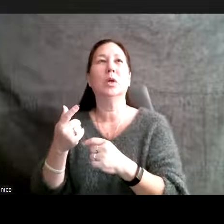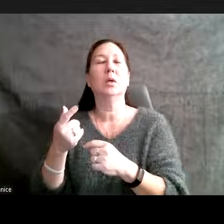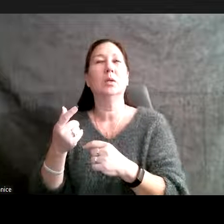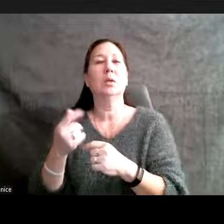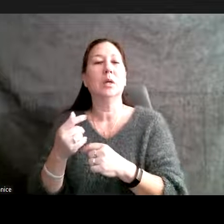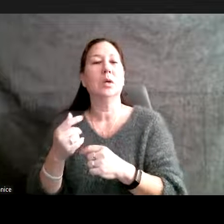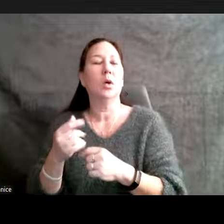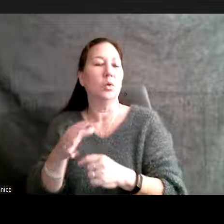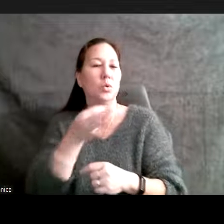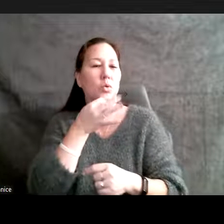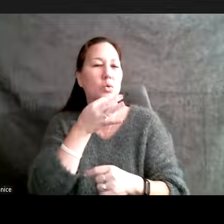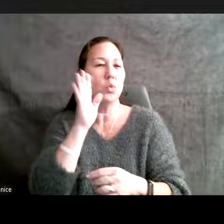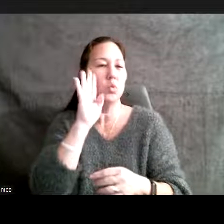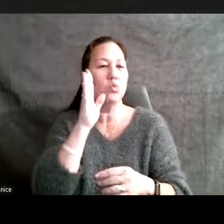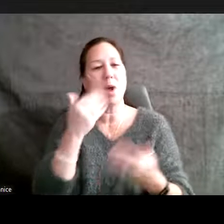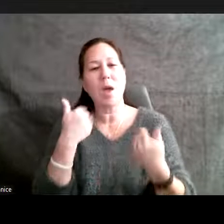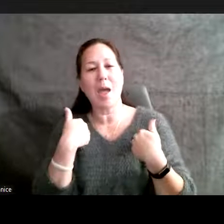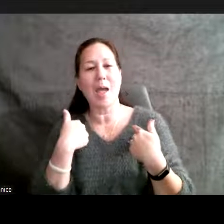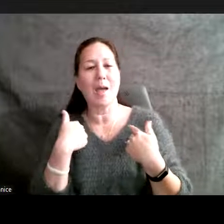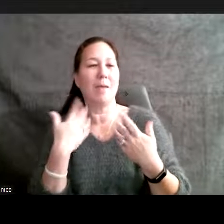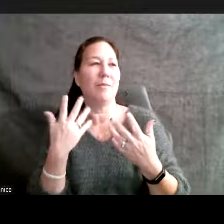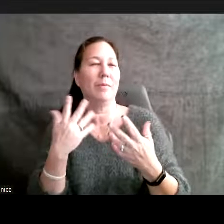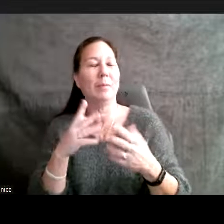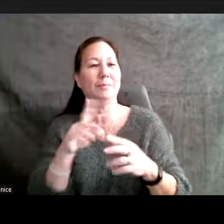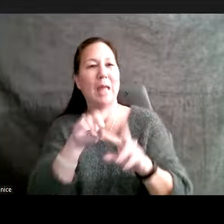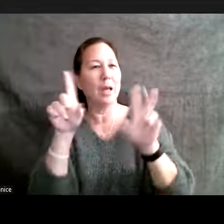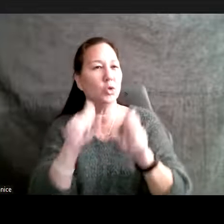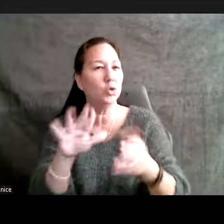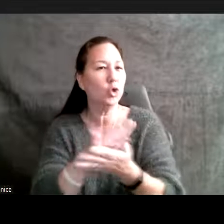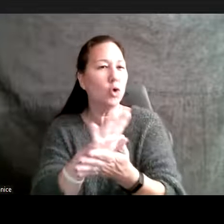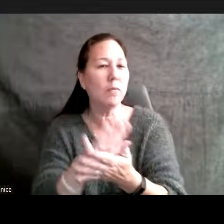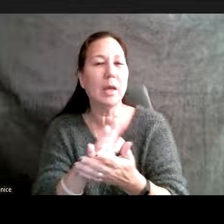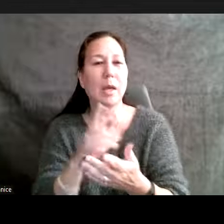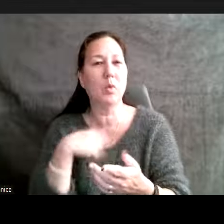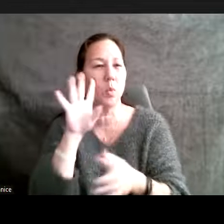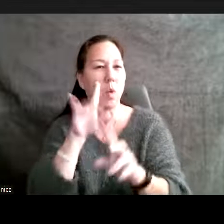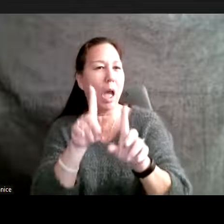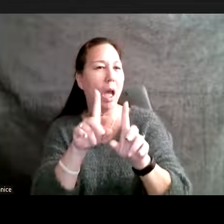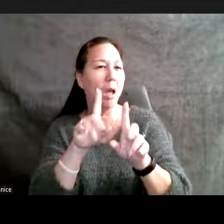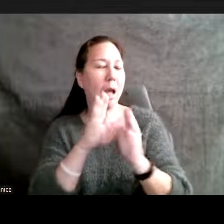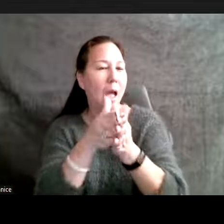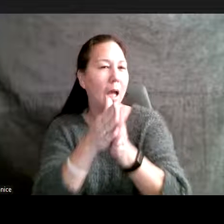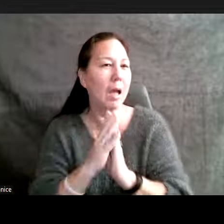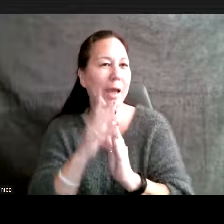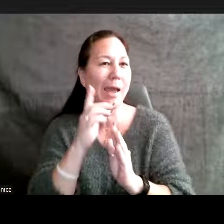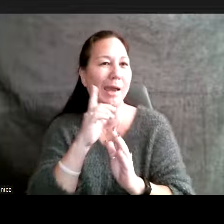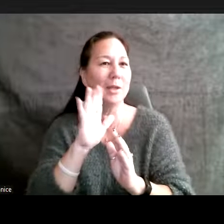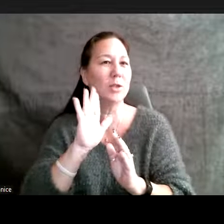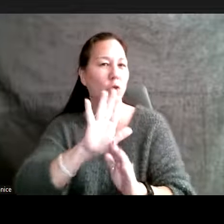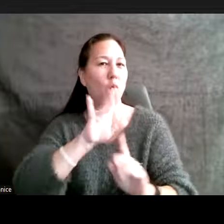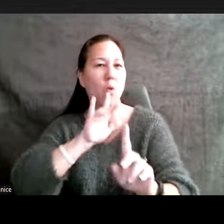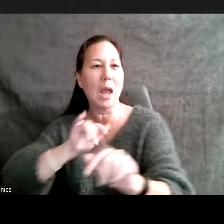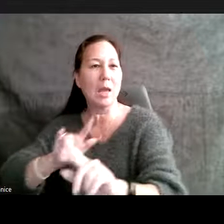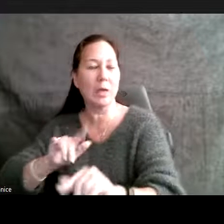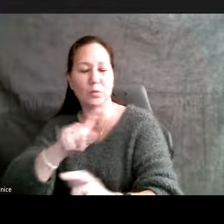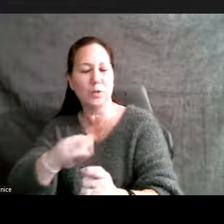to submit comments through a survey where we will ask for answers to questions that we are